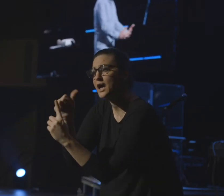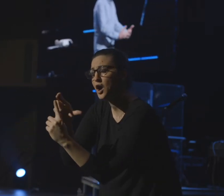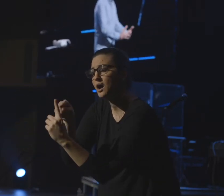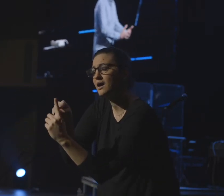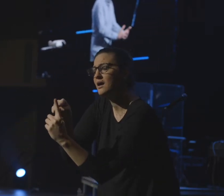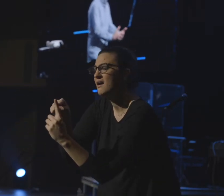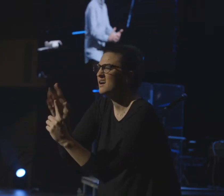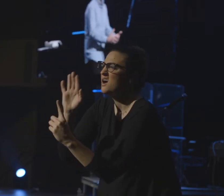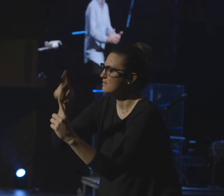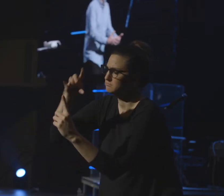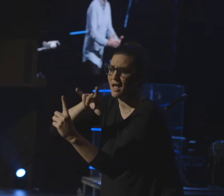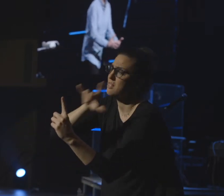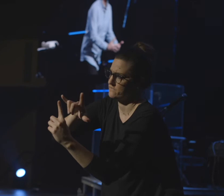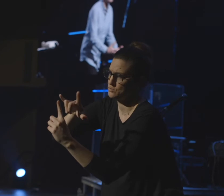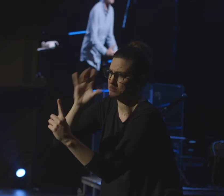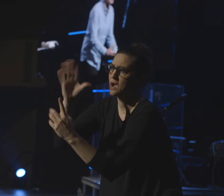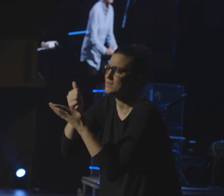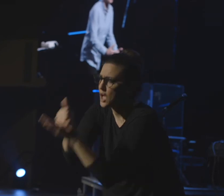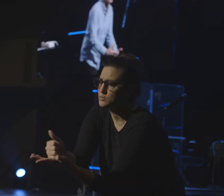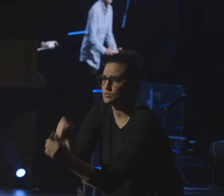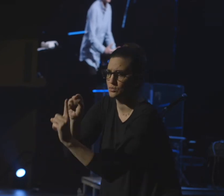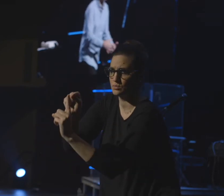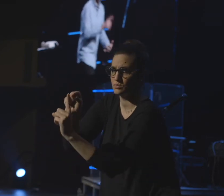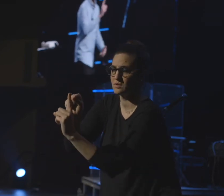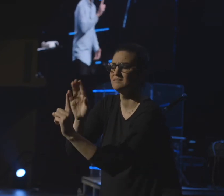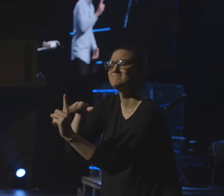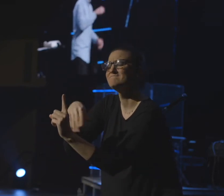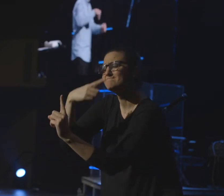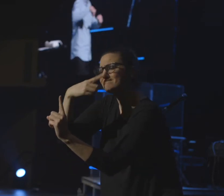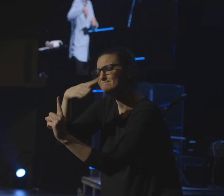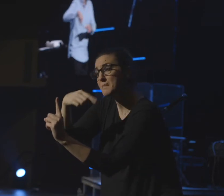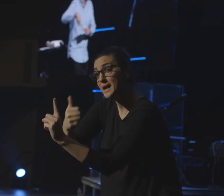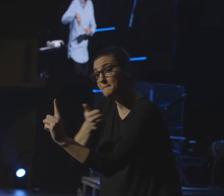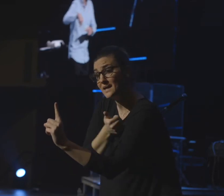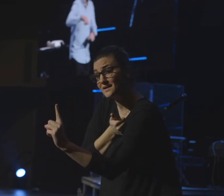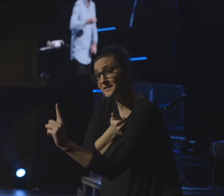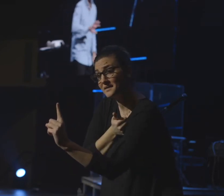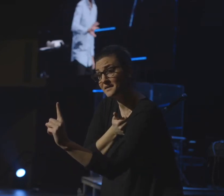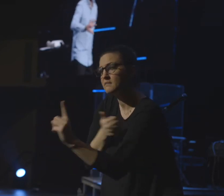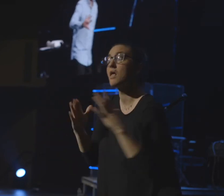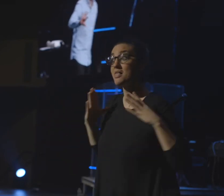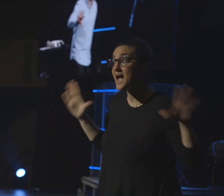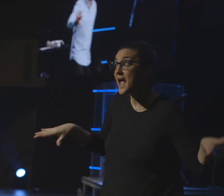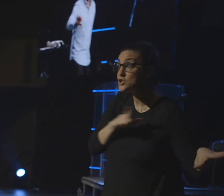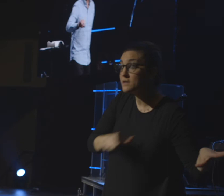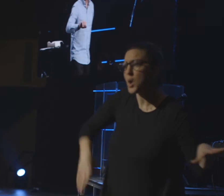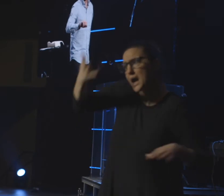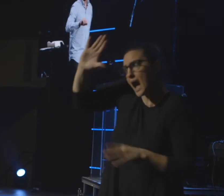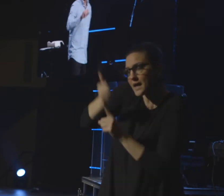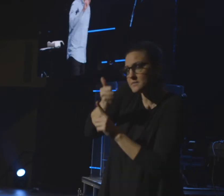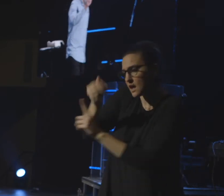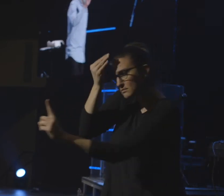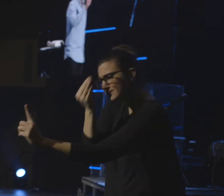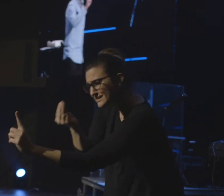some good things with you. I love you, but this is what I want you to do. Do me a favor, Hagar, the angel of the Lord, the presence of God. Go back to Abraham and